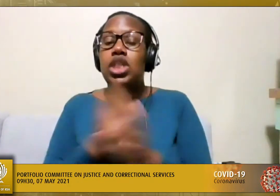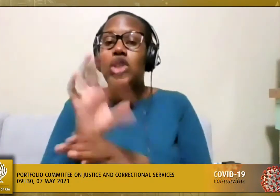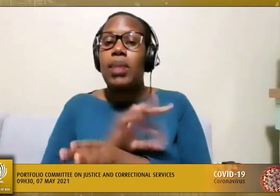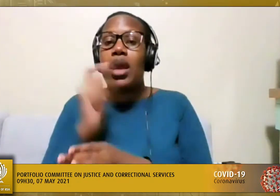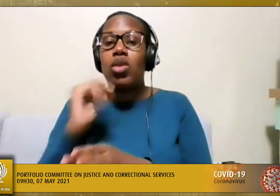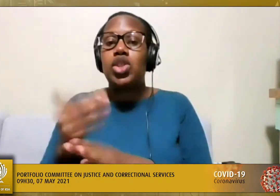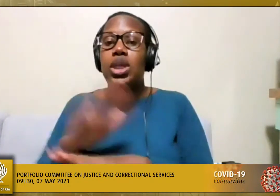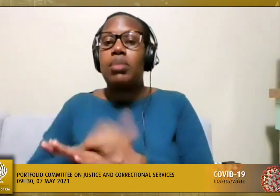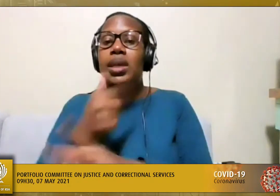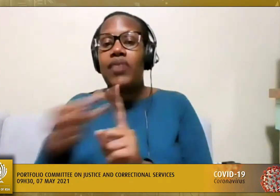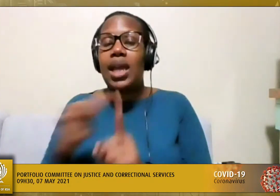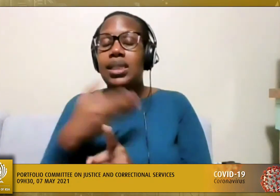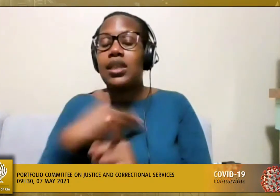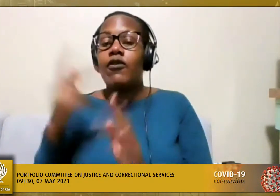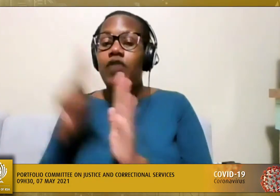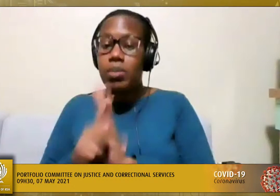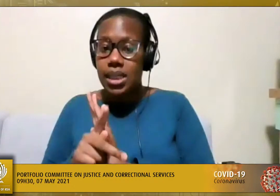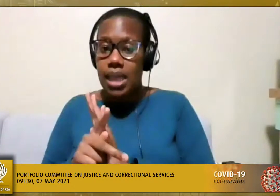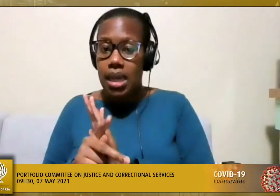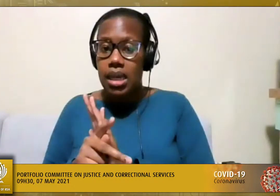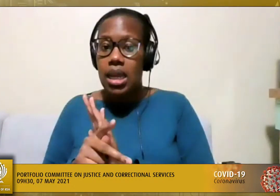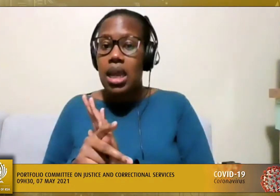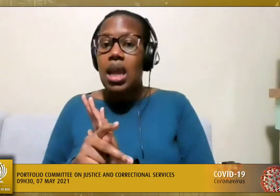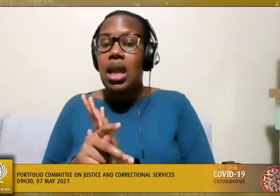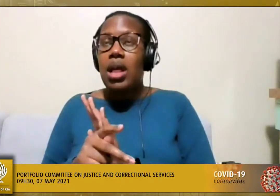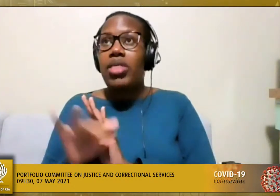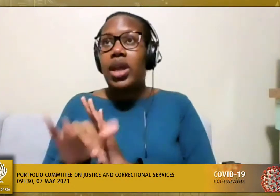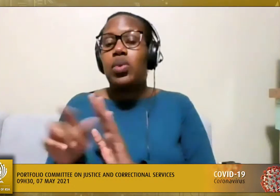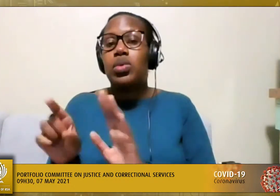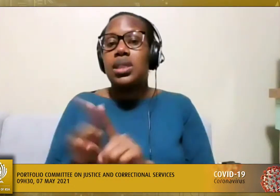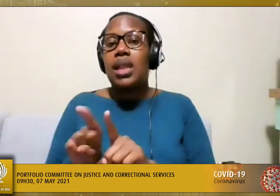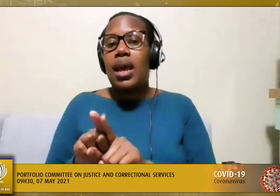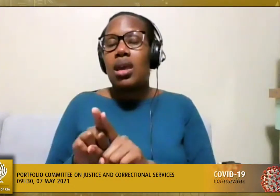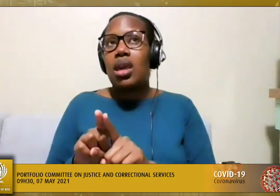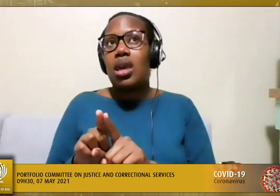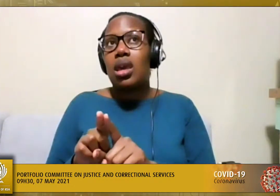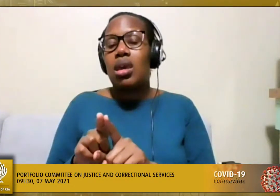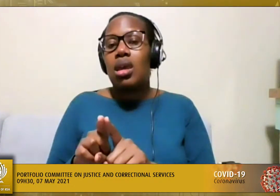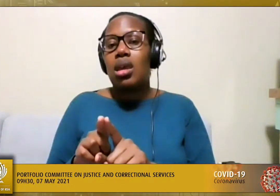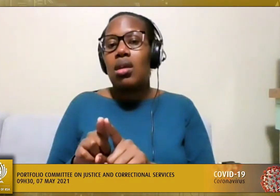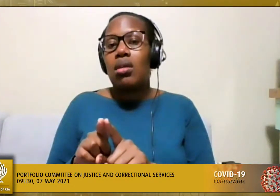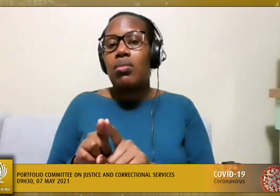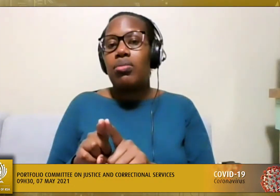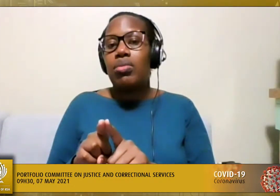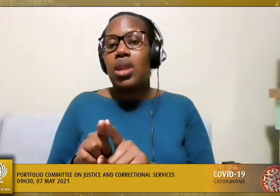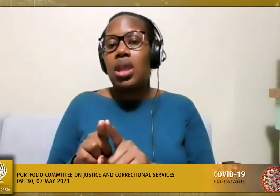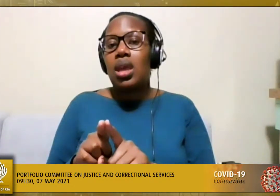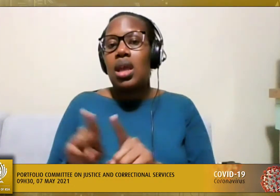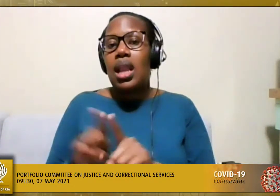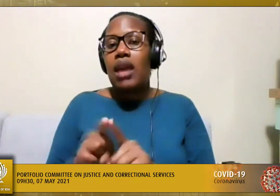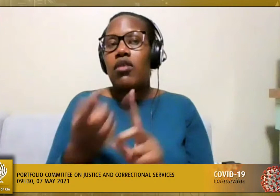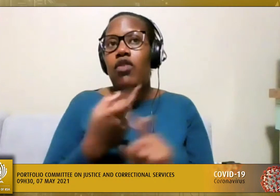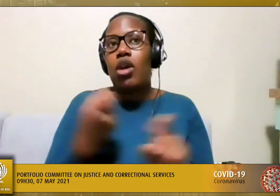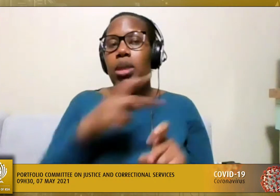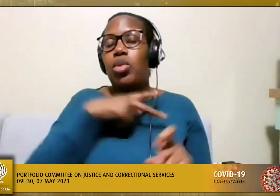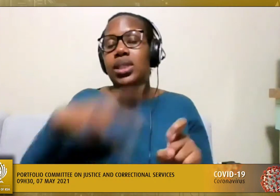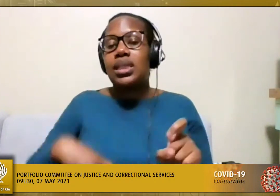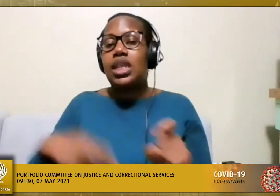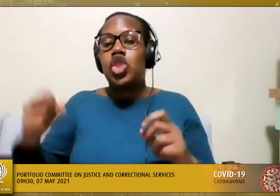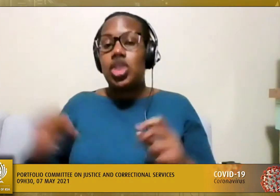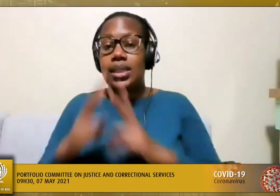gender-based violence and femicide which was sort of like a run out of the uh the the presidential Summit